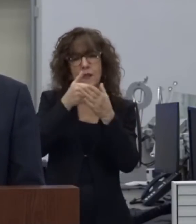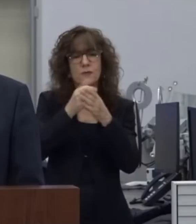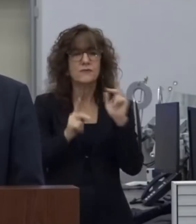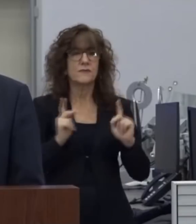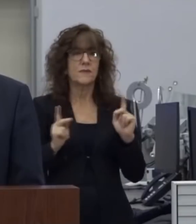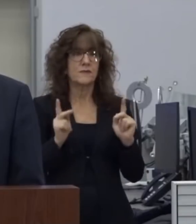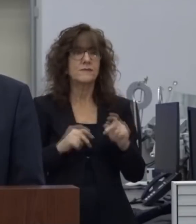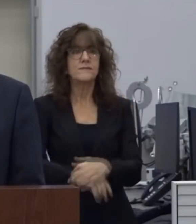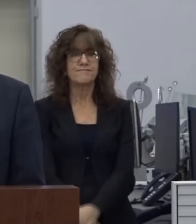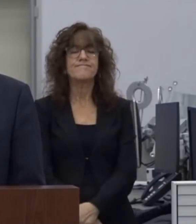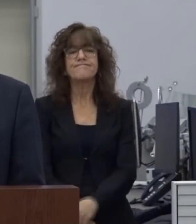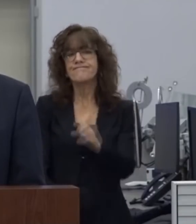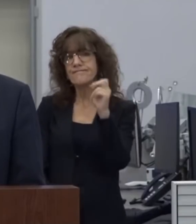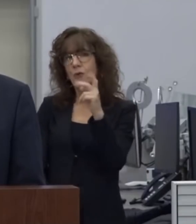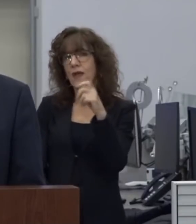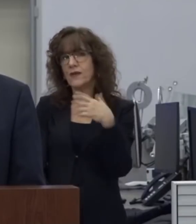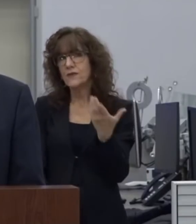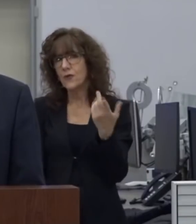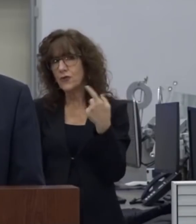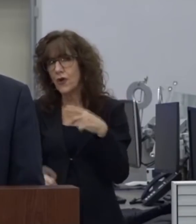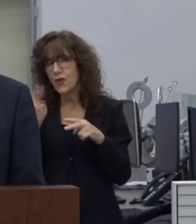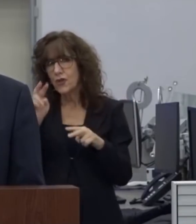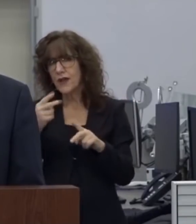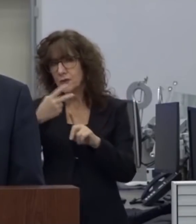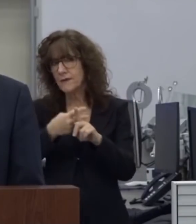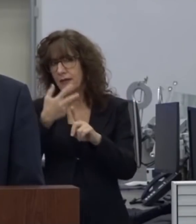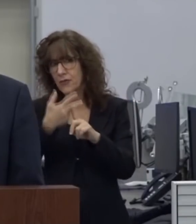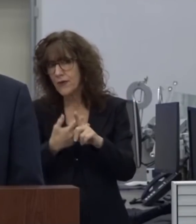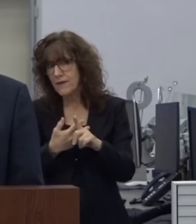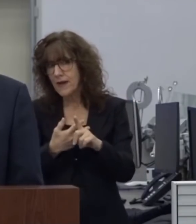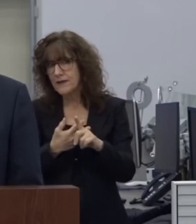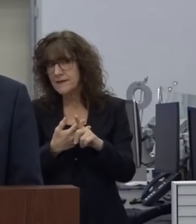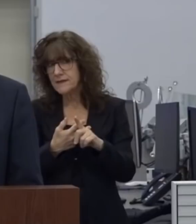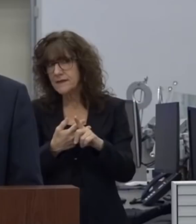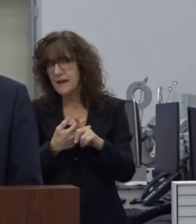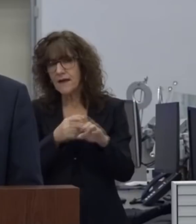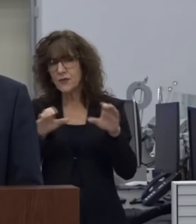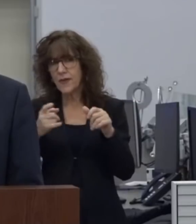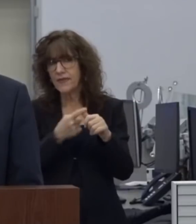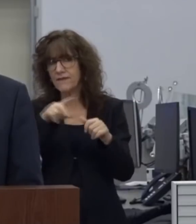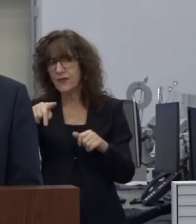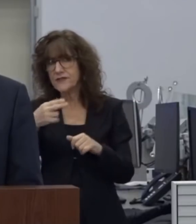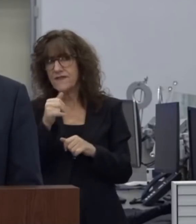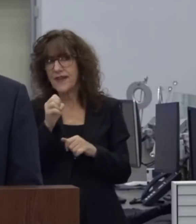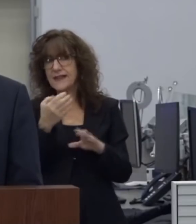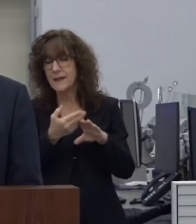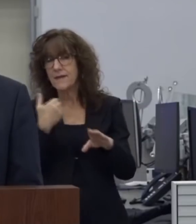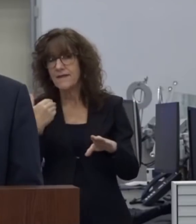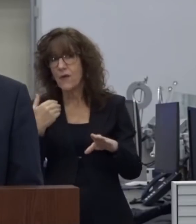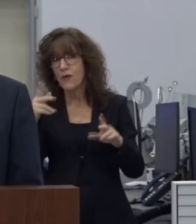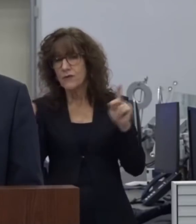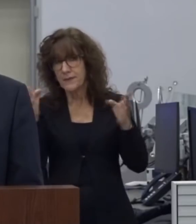somebody. okay, and so you're looking at 2 or 3 months of dealing with this first phase before the general public gets